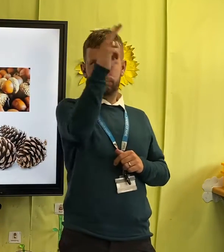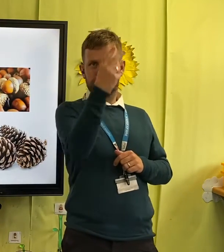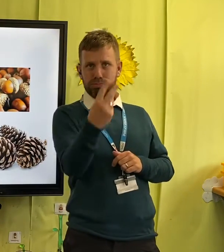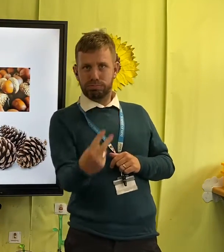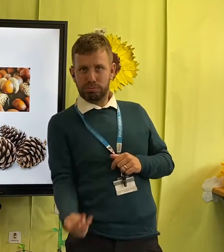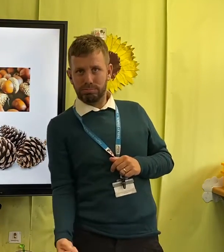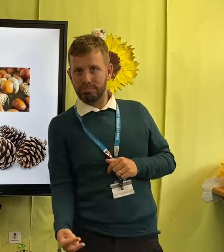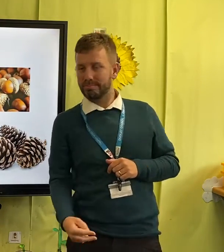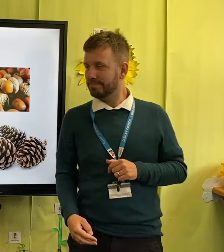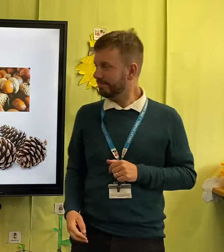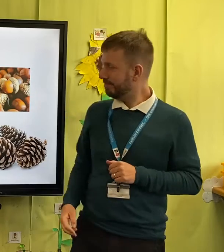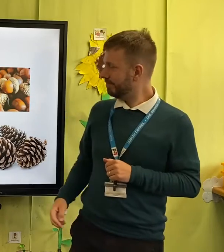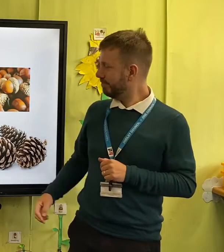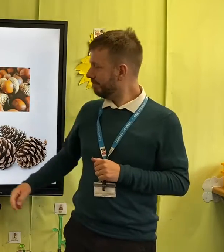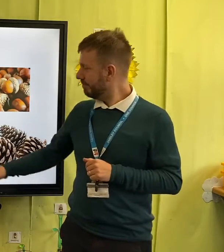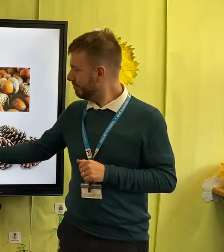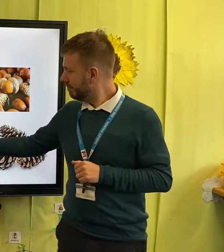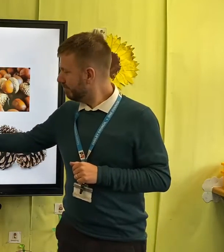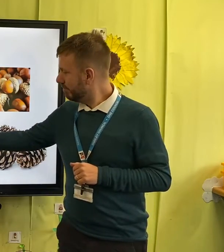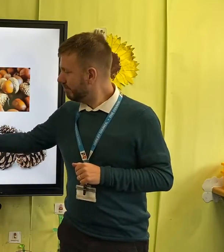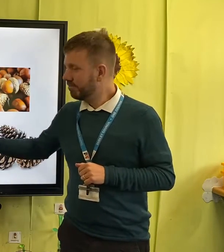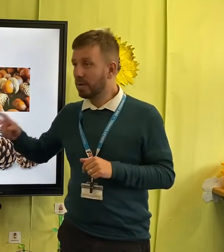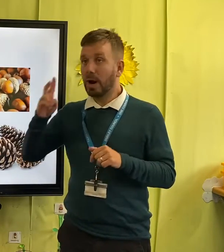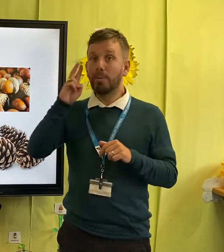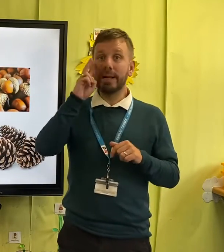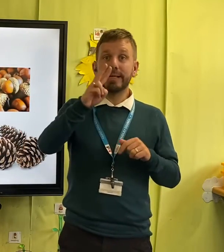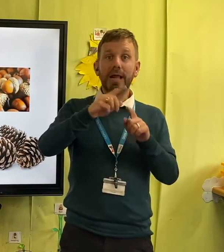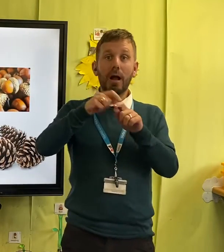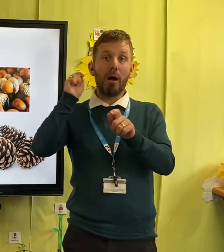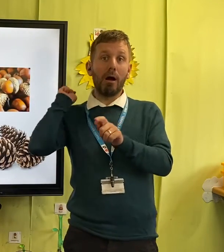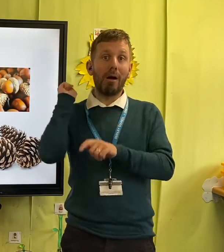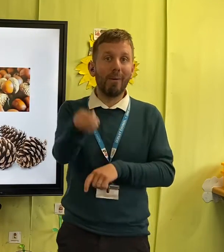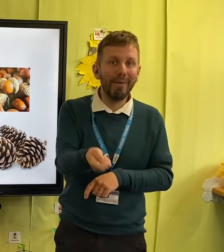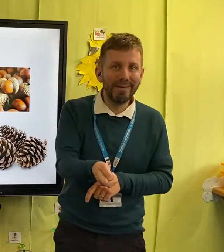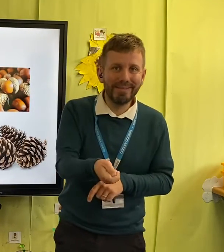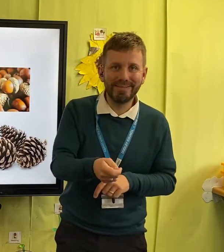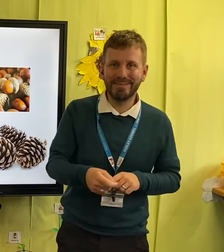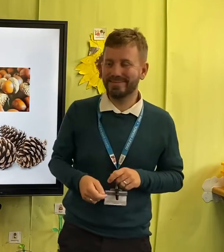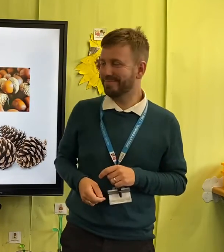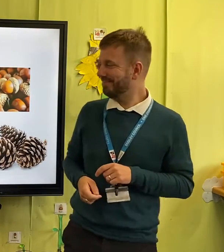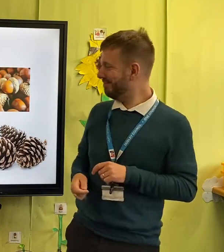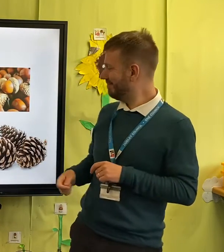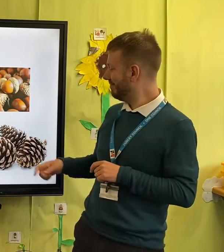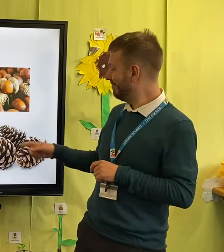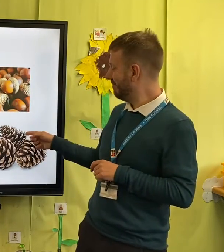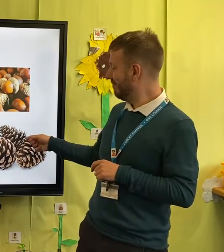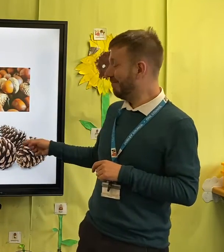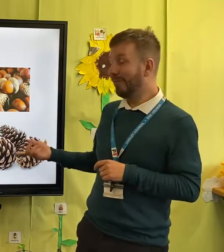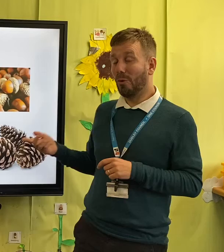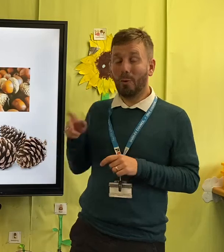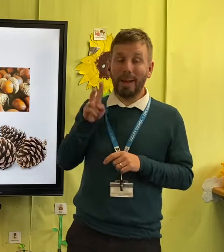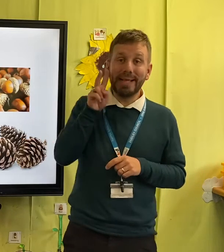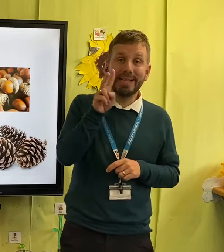You can see seeds like this helicopter seed from a sycamore tree. You can see conkers.